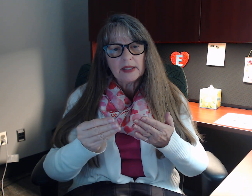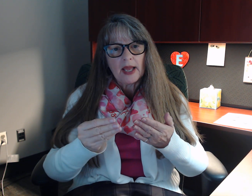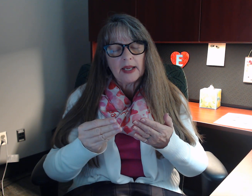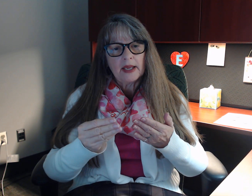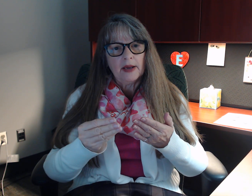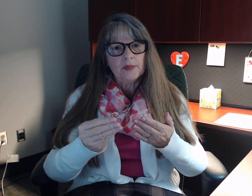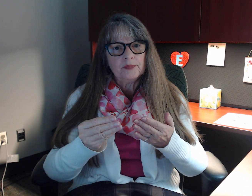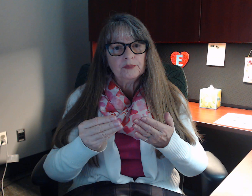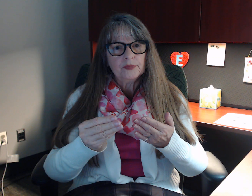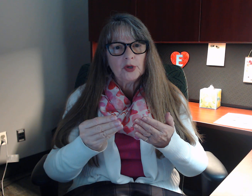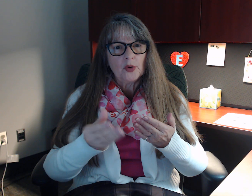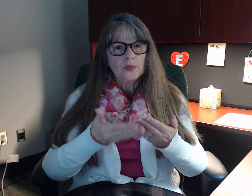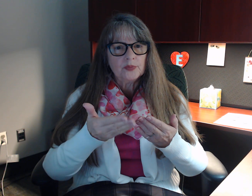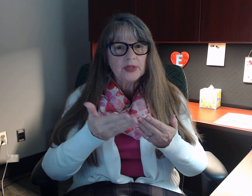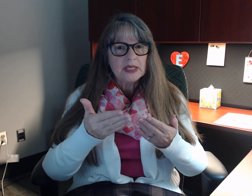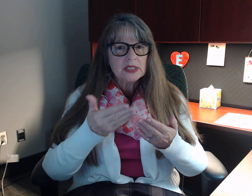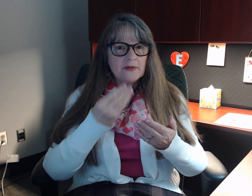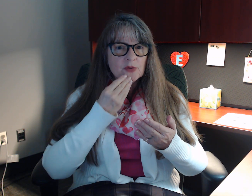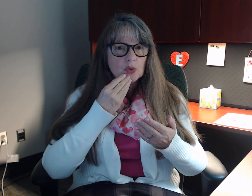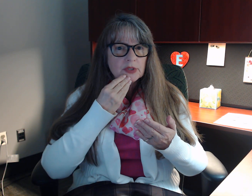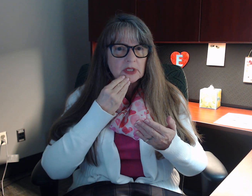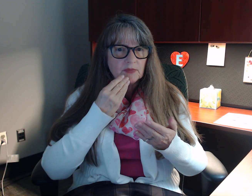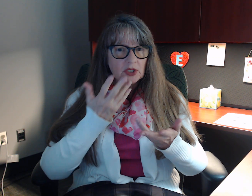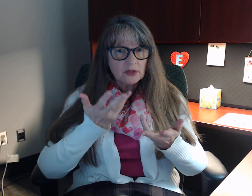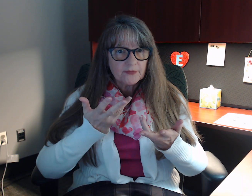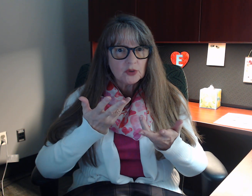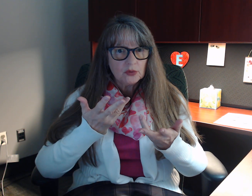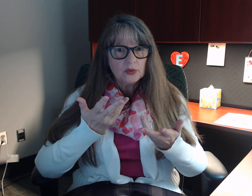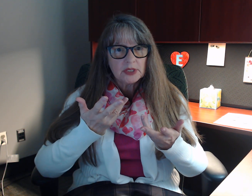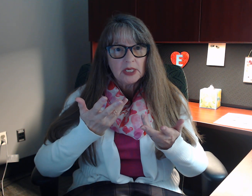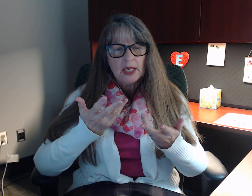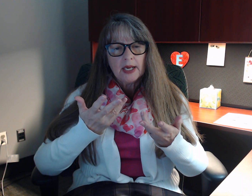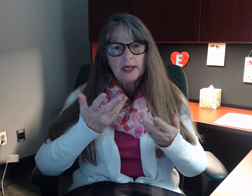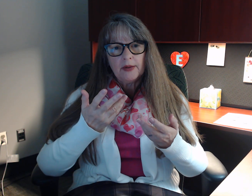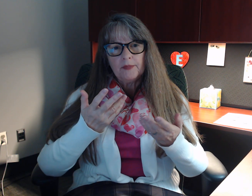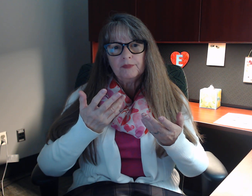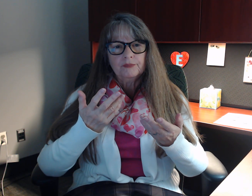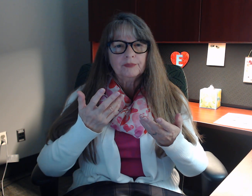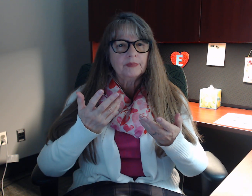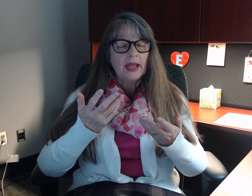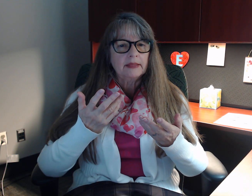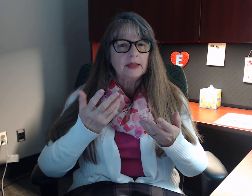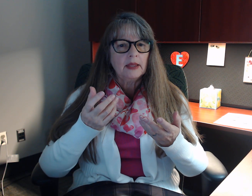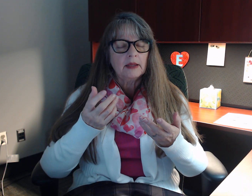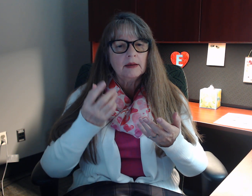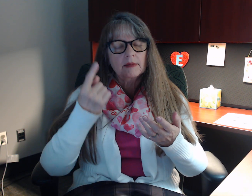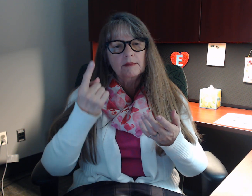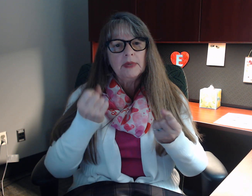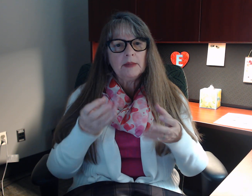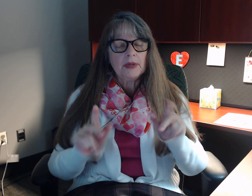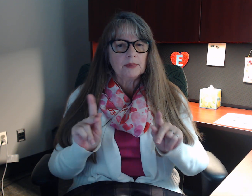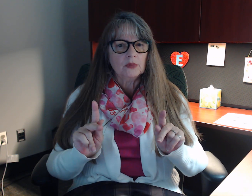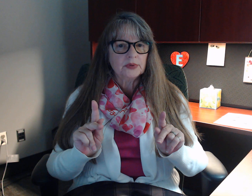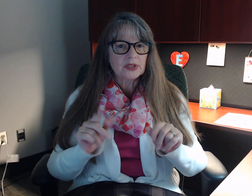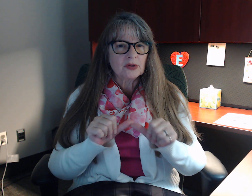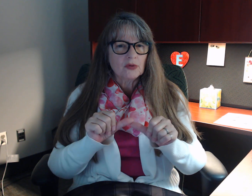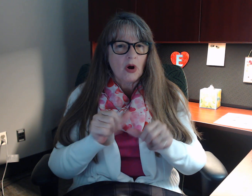like, the easy foods, convenient foods. I think many people still call